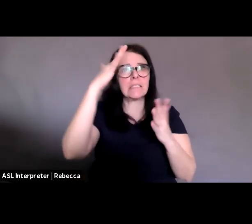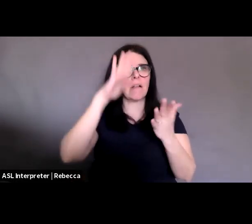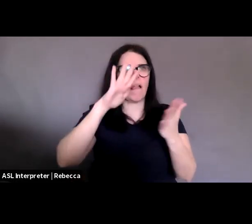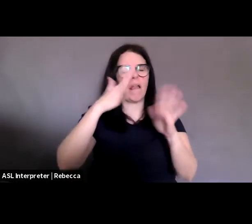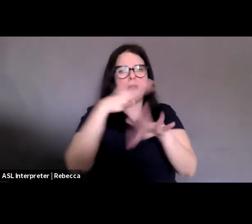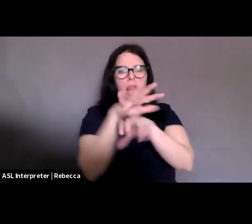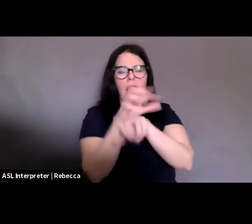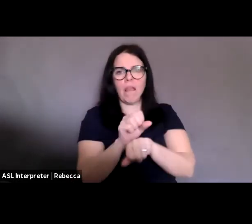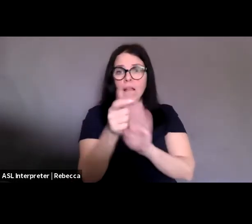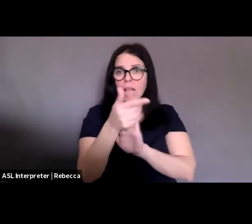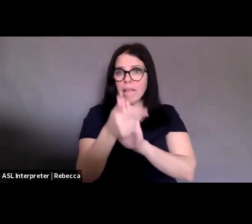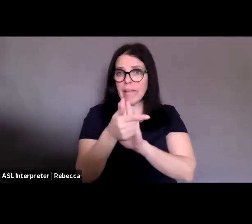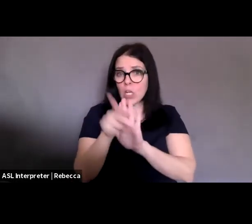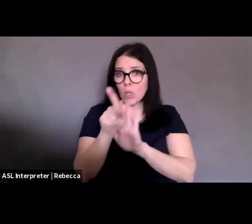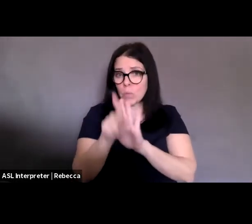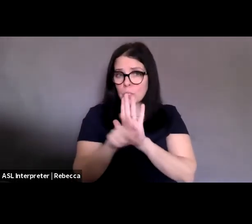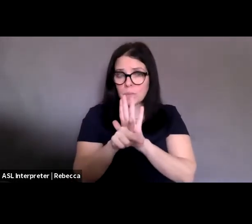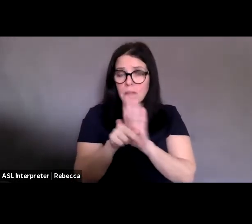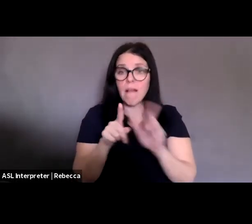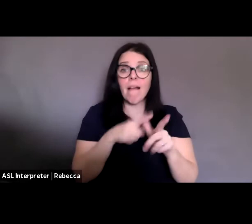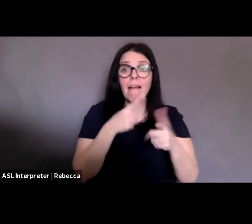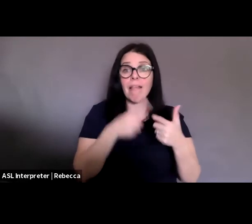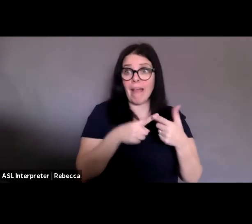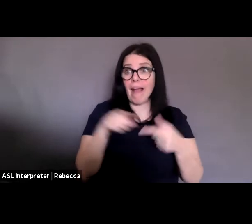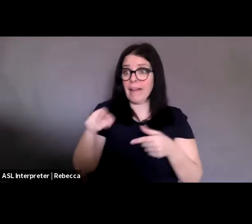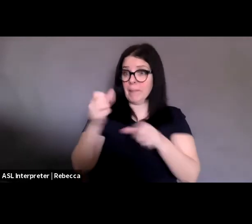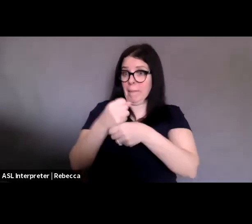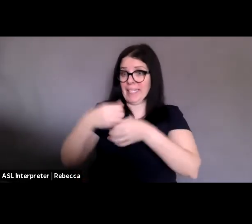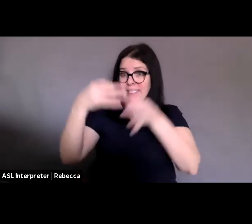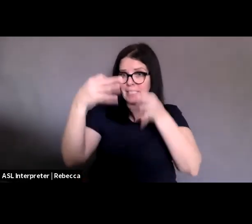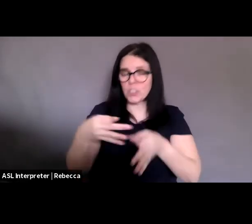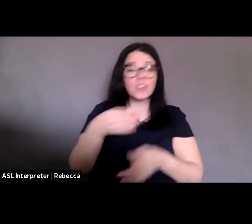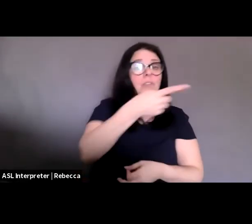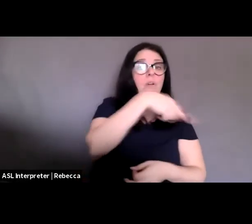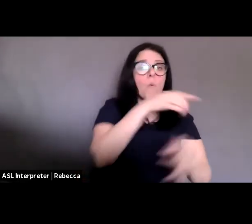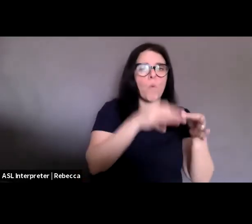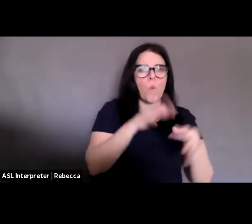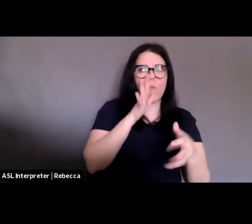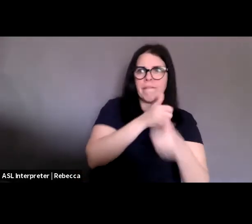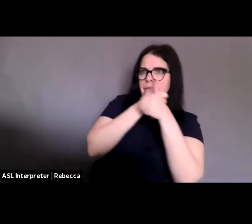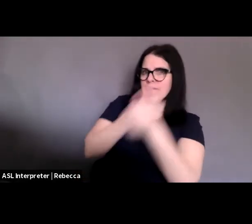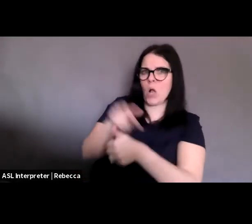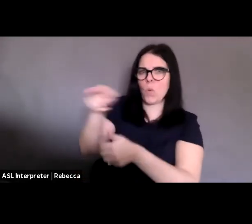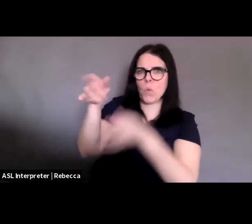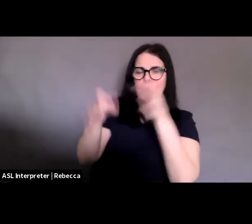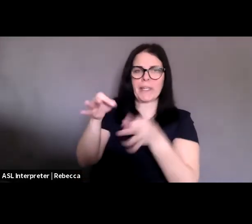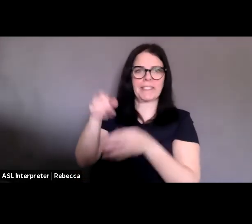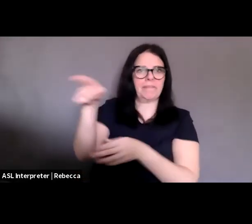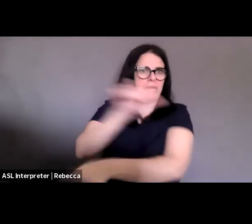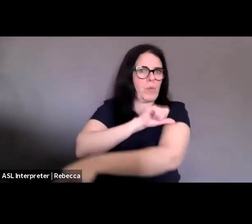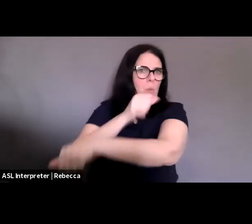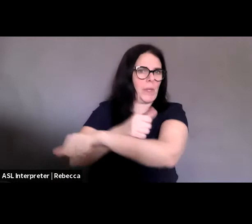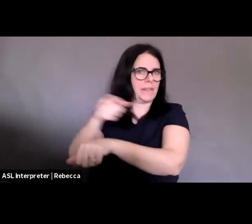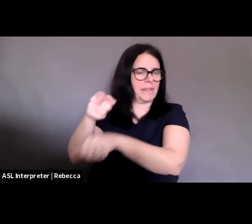then courts cite other courts as authority. And when that happens, it